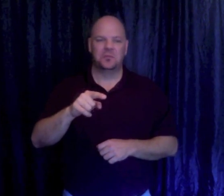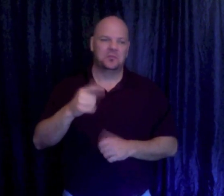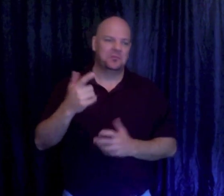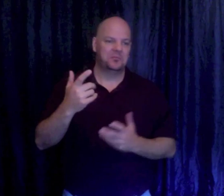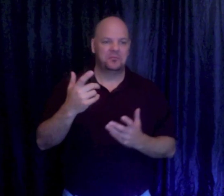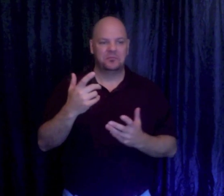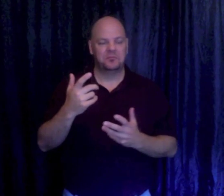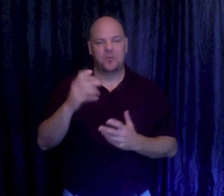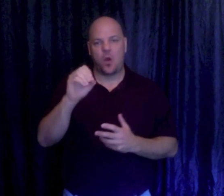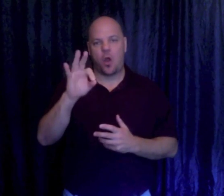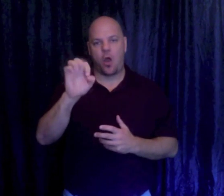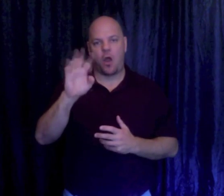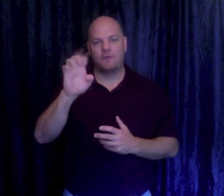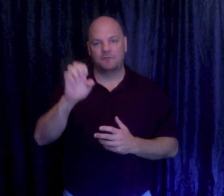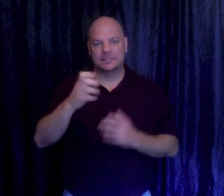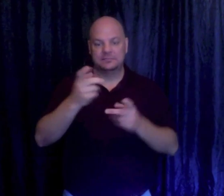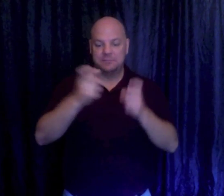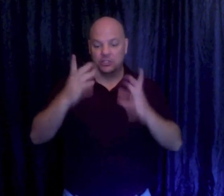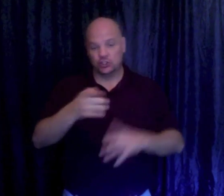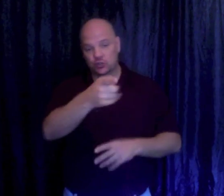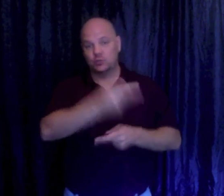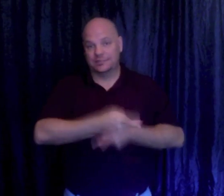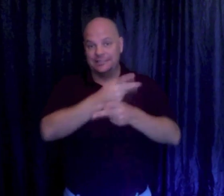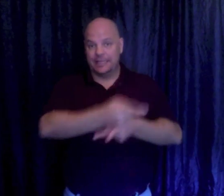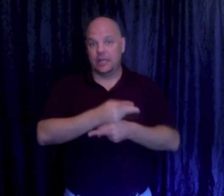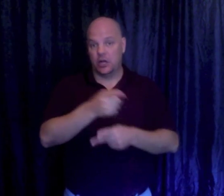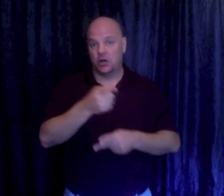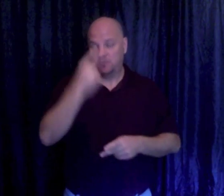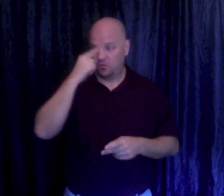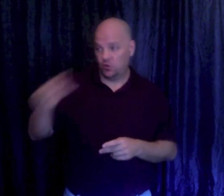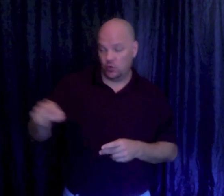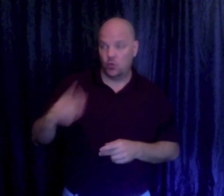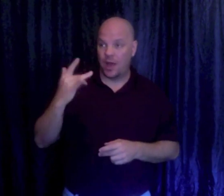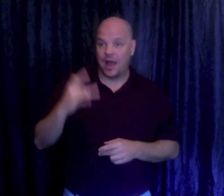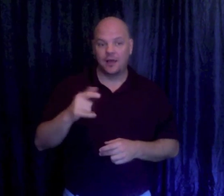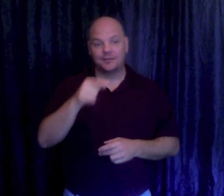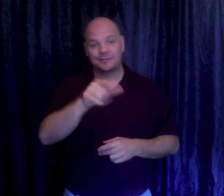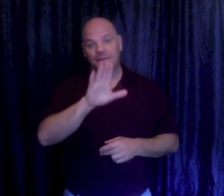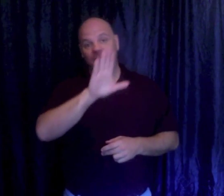office manager take care of that, because that's their job.